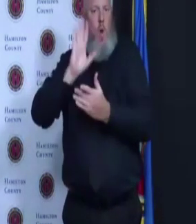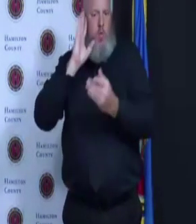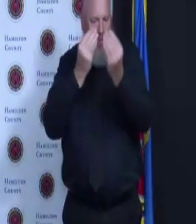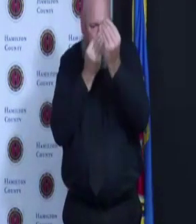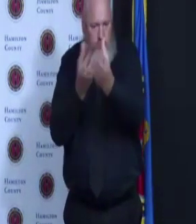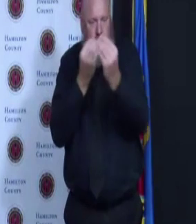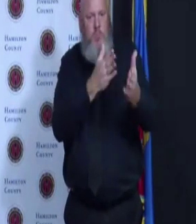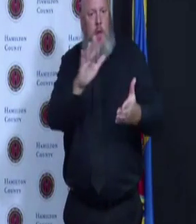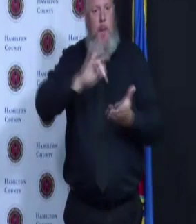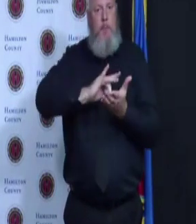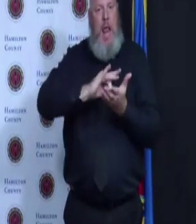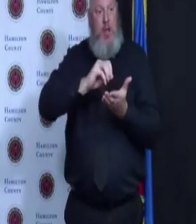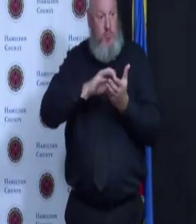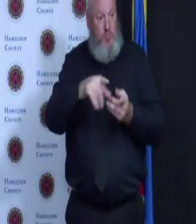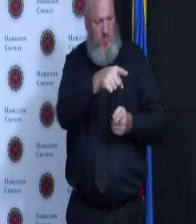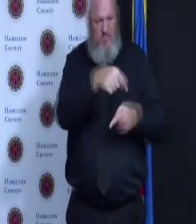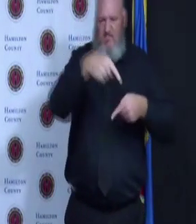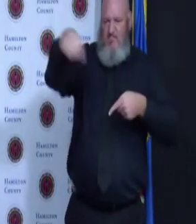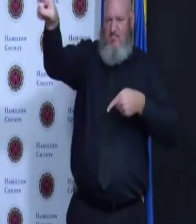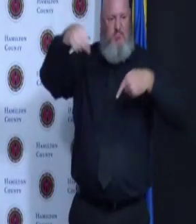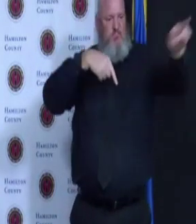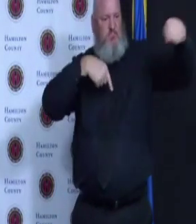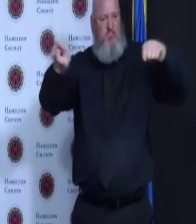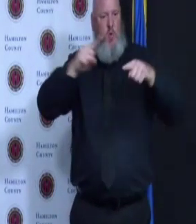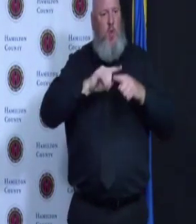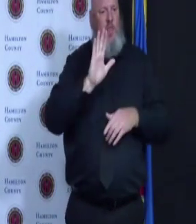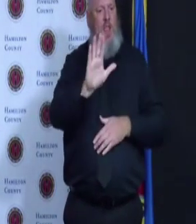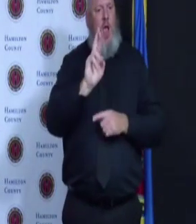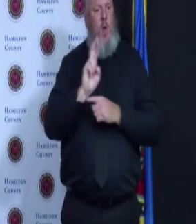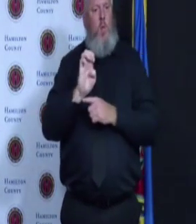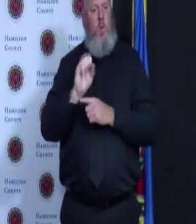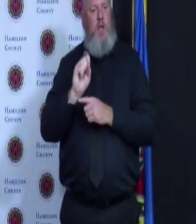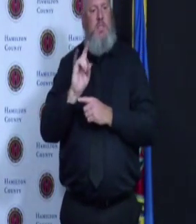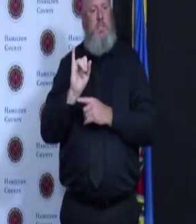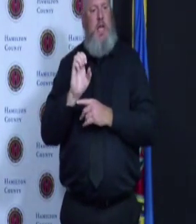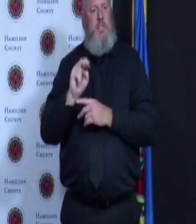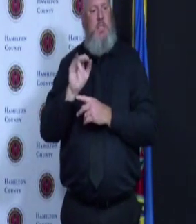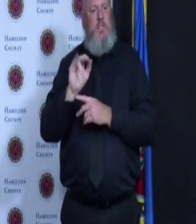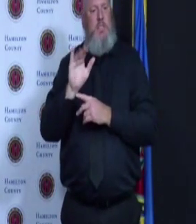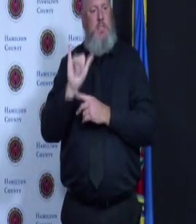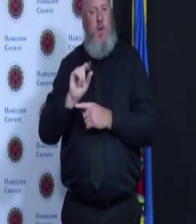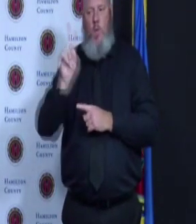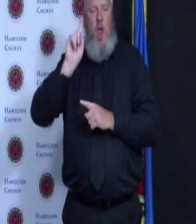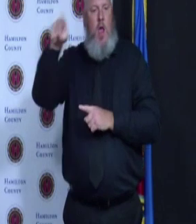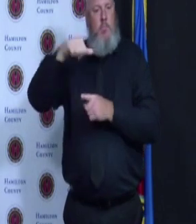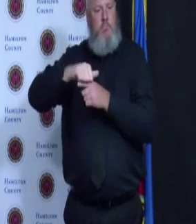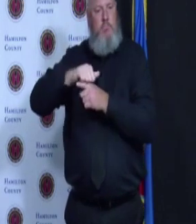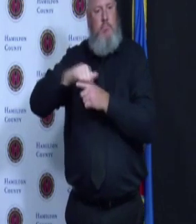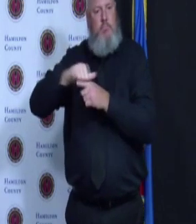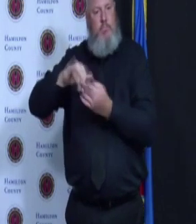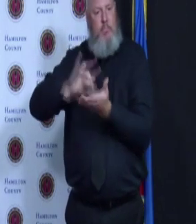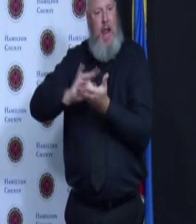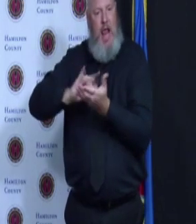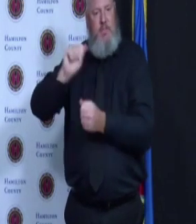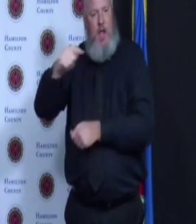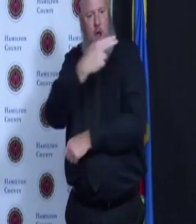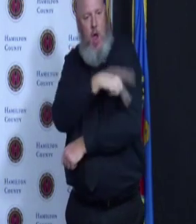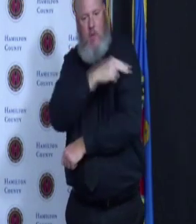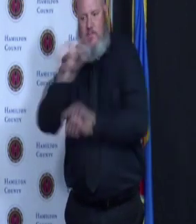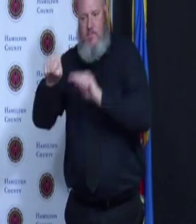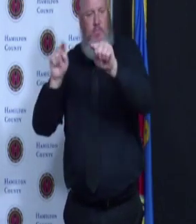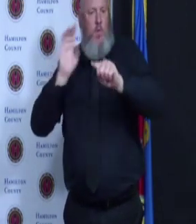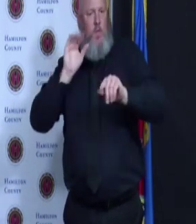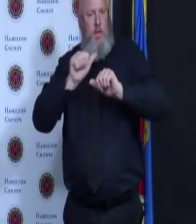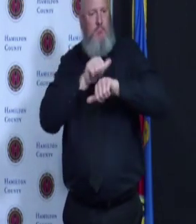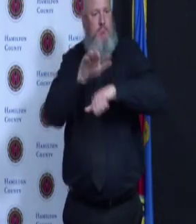there any other measures being put into place for backup doctors and nurses, such as retired doctors and nurses? So that has been